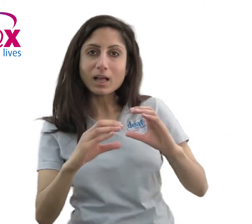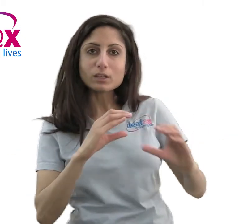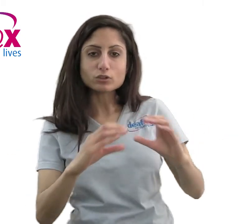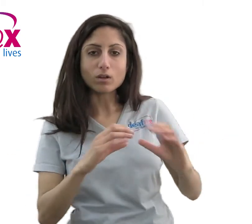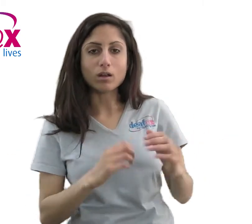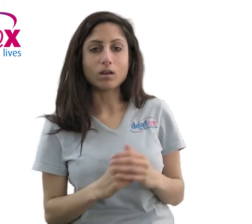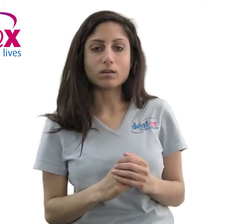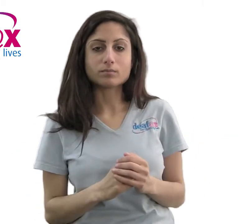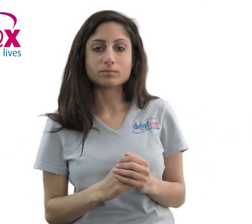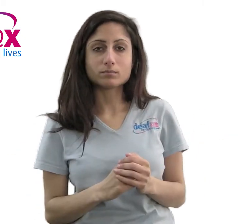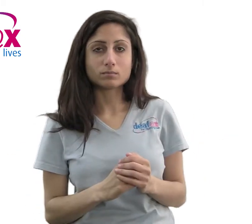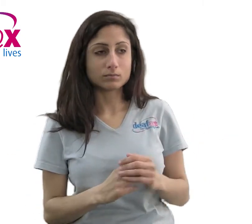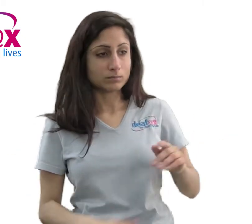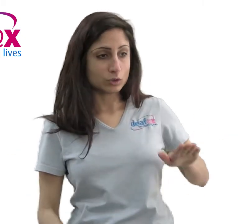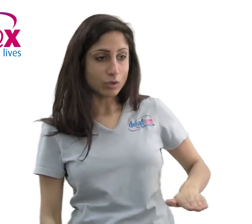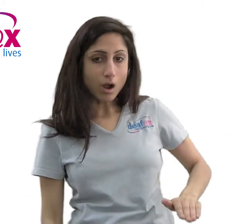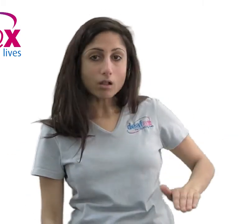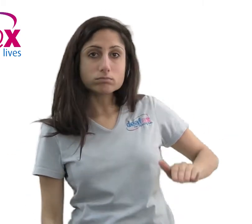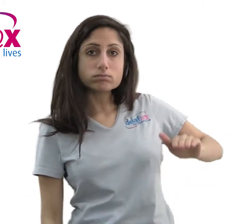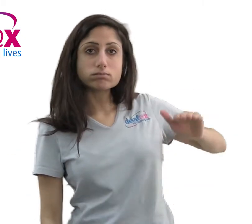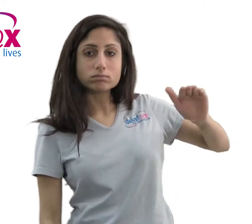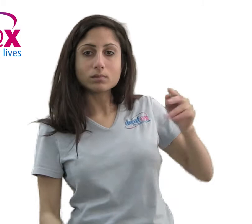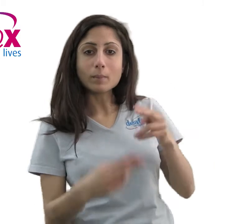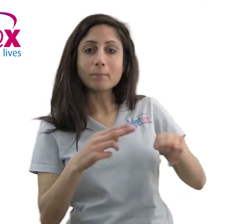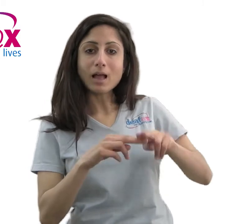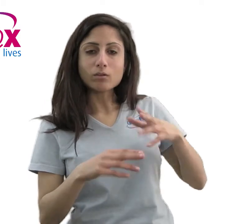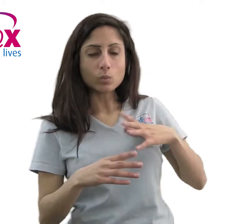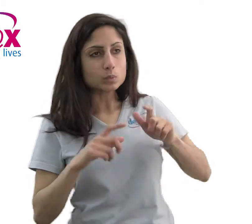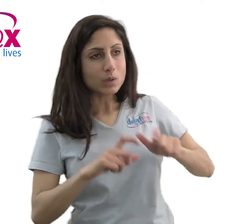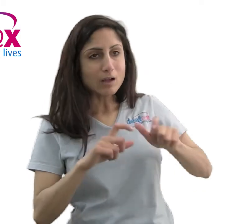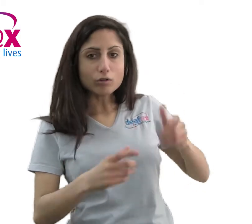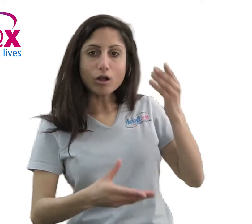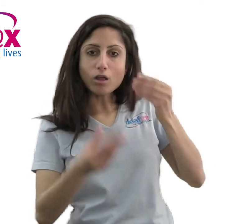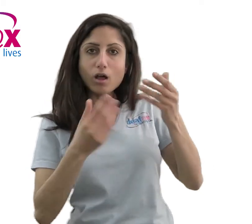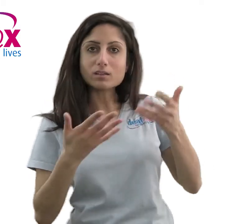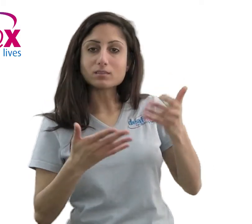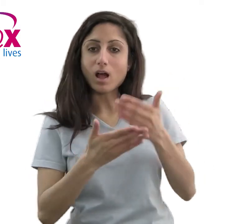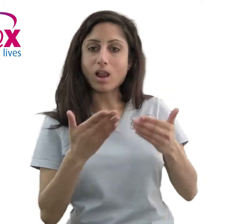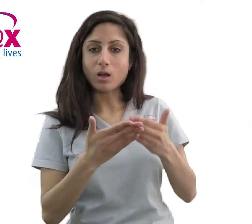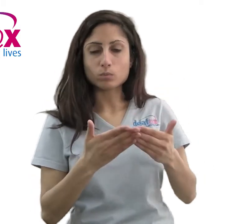Research in America compared 3 groups of 11-month-old babies. One group were taught baby sign